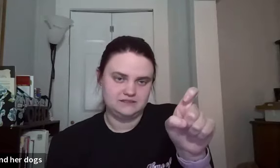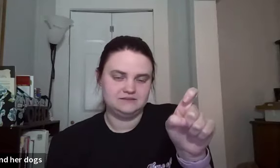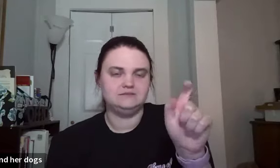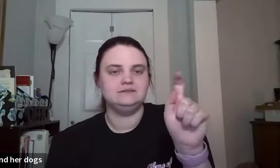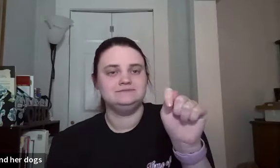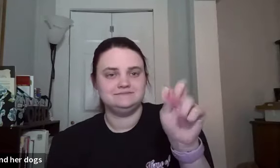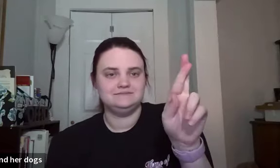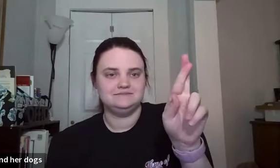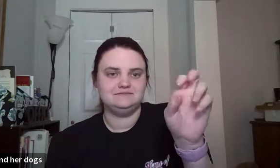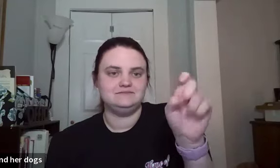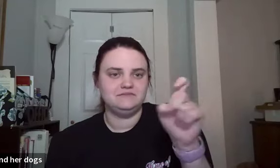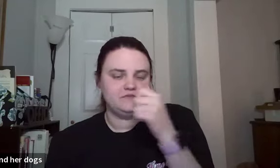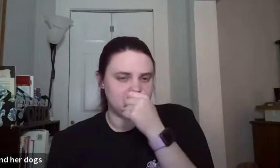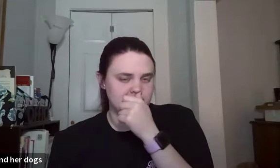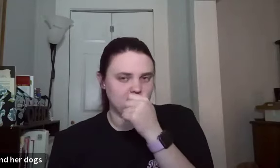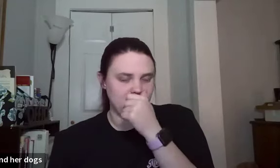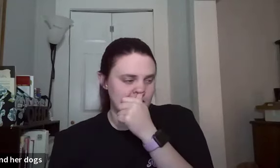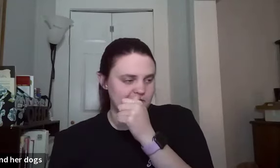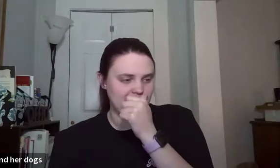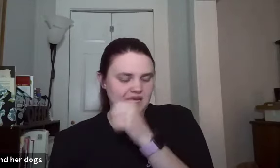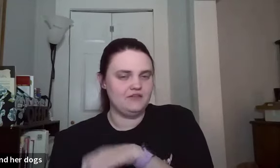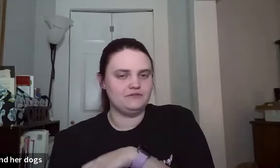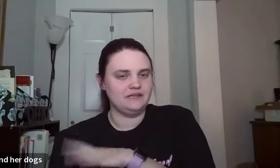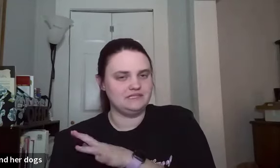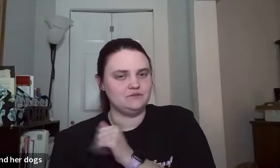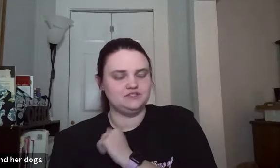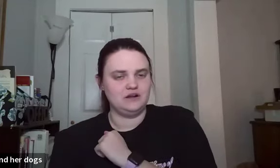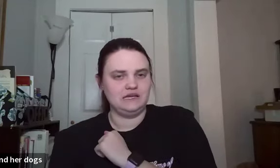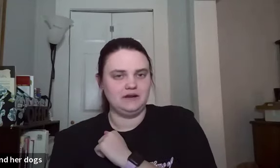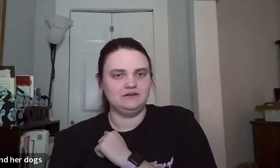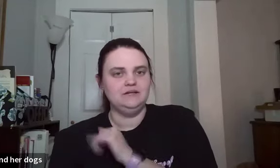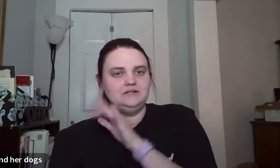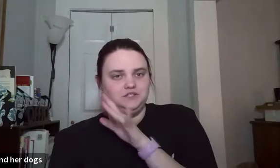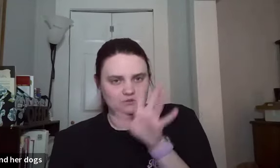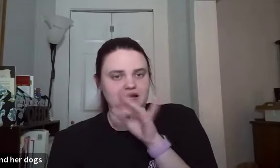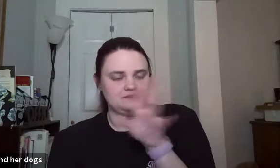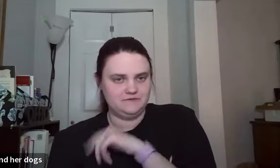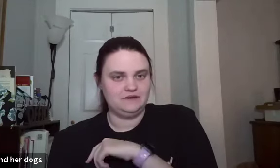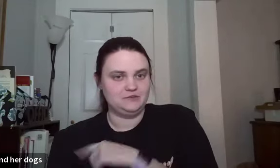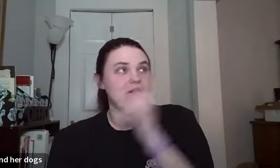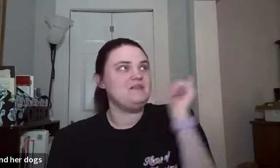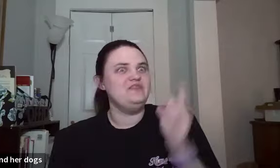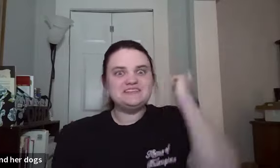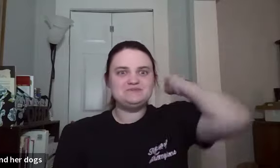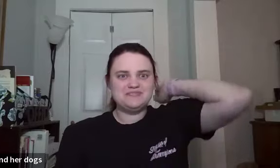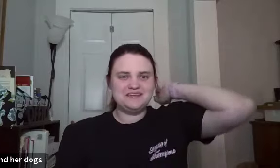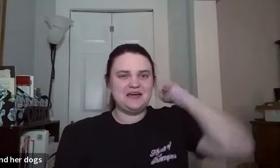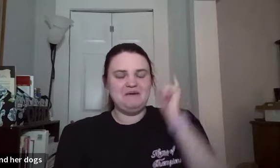Rex. Very simple. Any other fancy ones you're talking about, you would have to finger spell. This was the type.